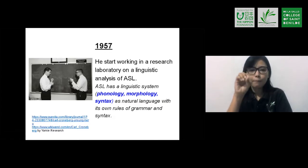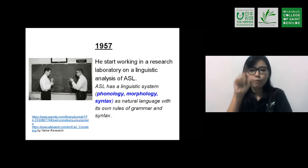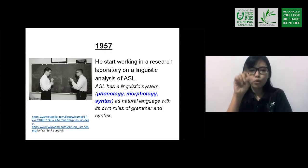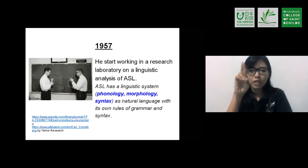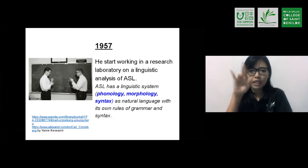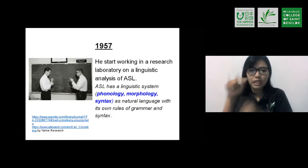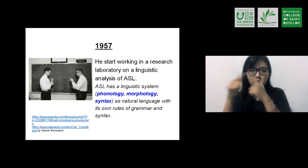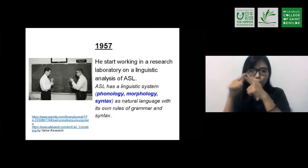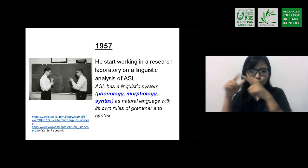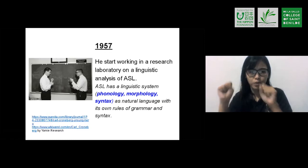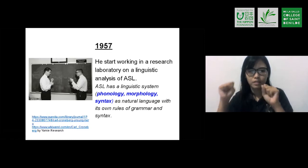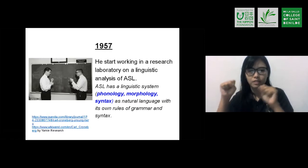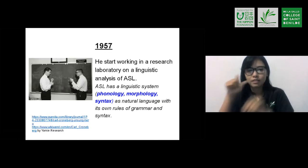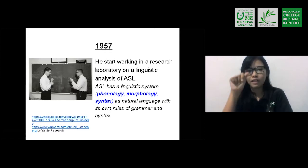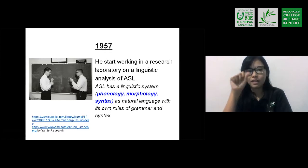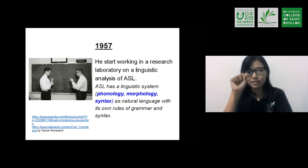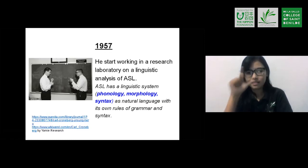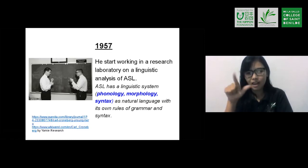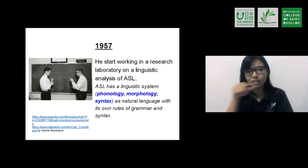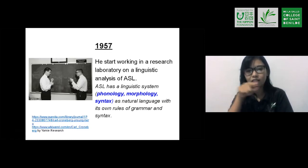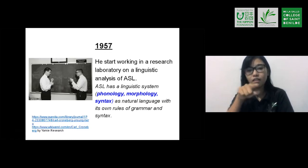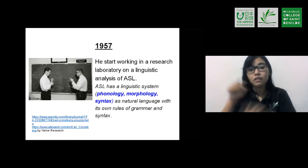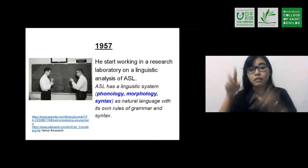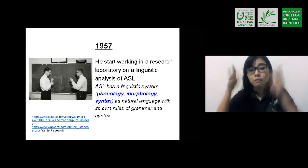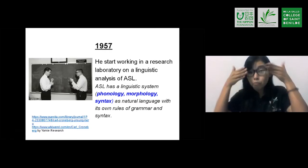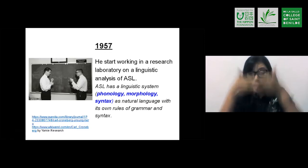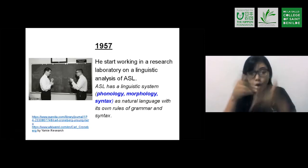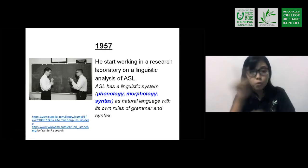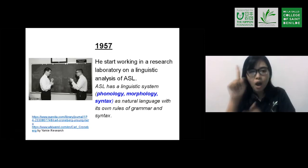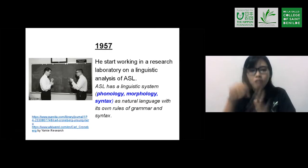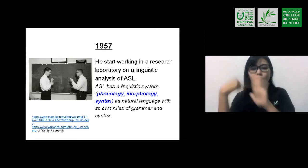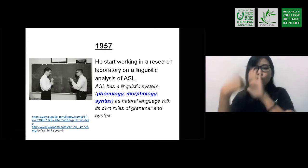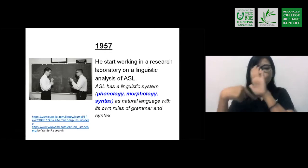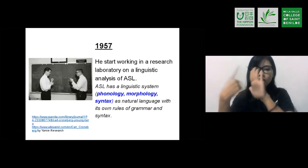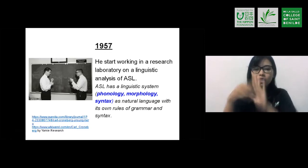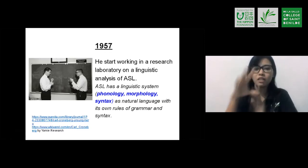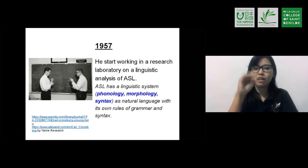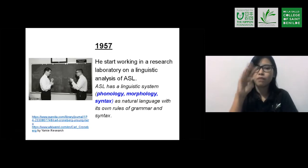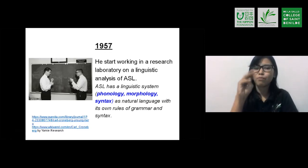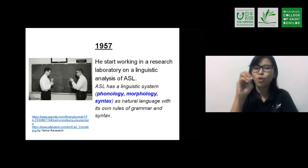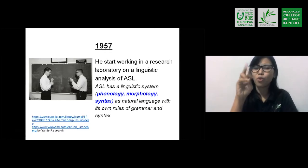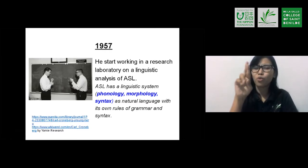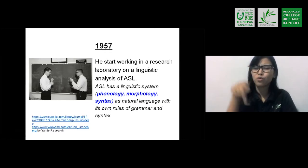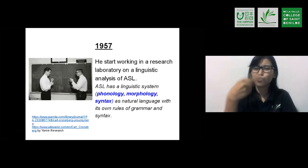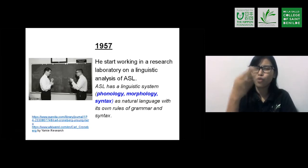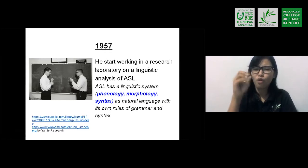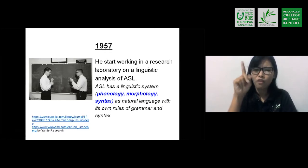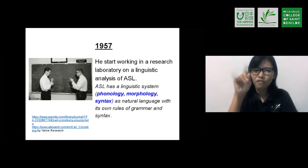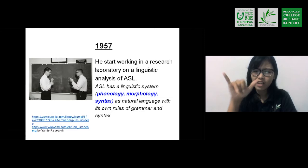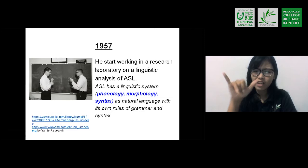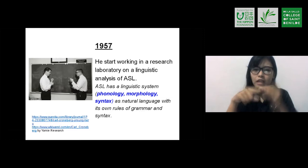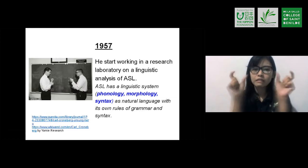language. And so he helped to work as linguistics research.